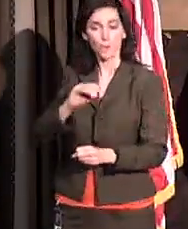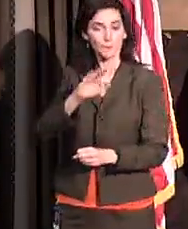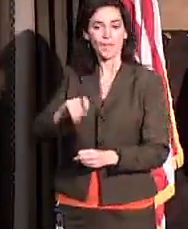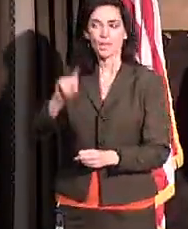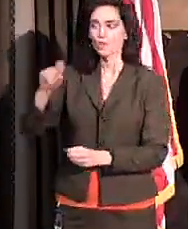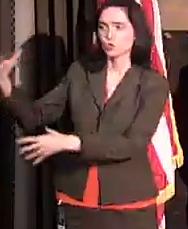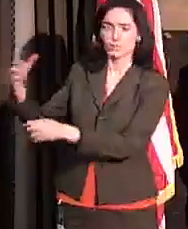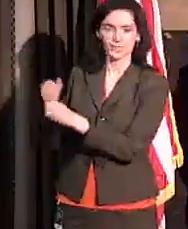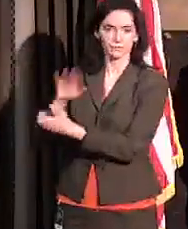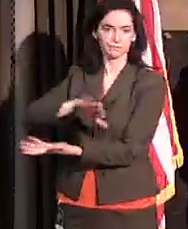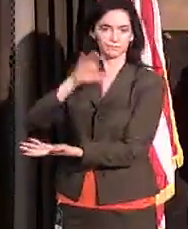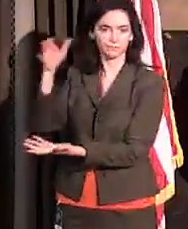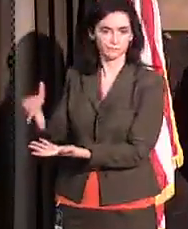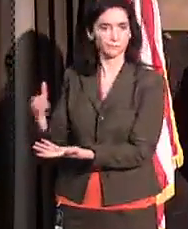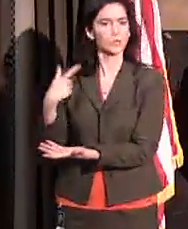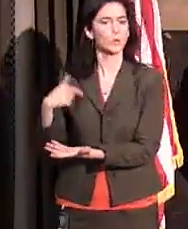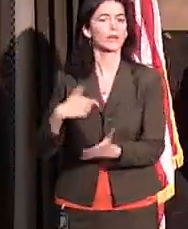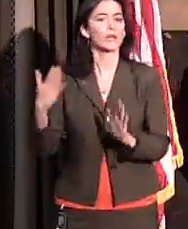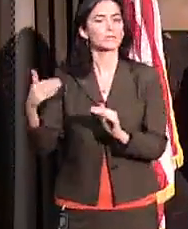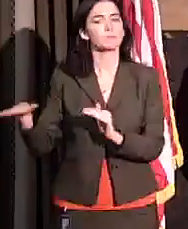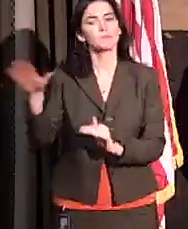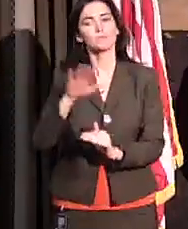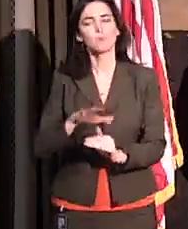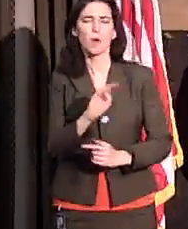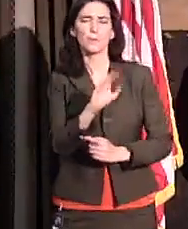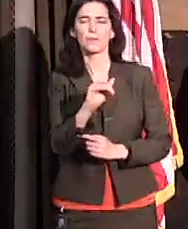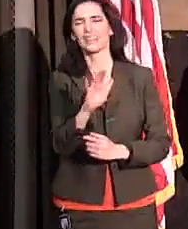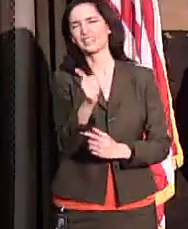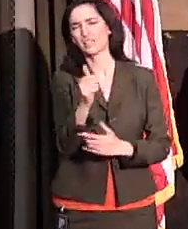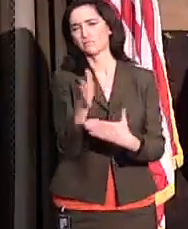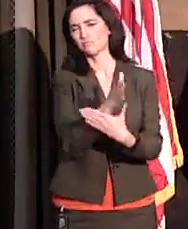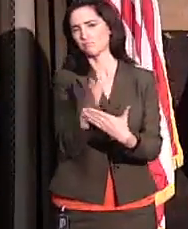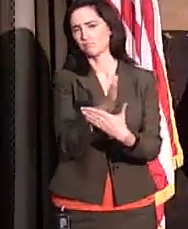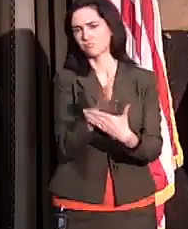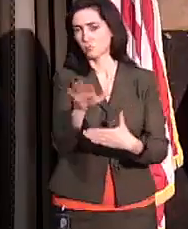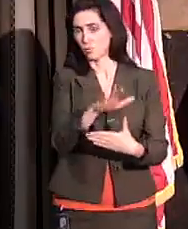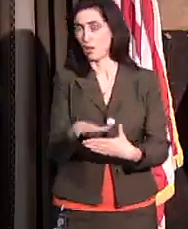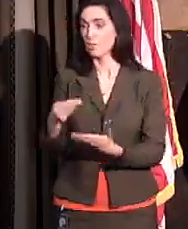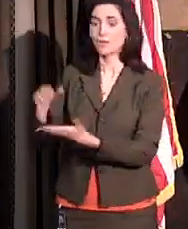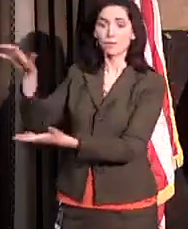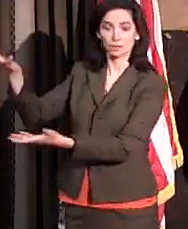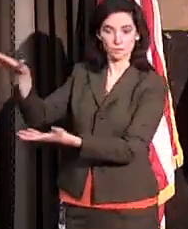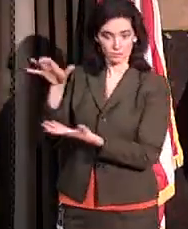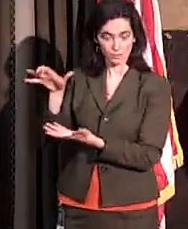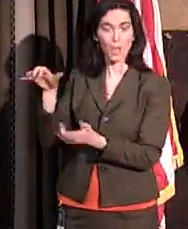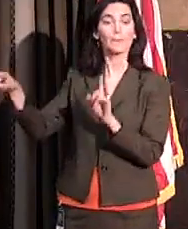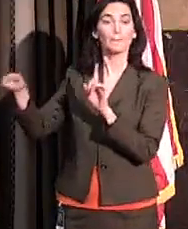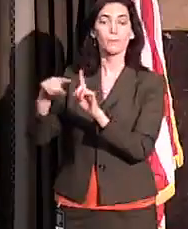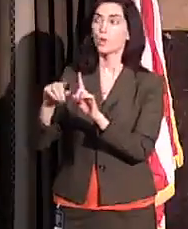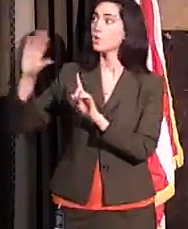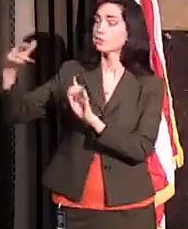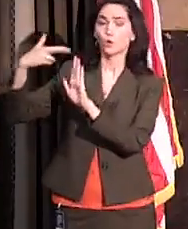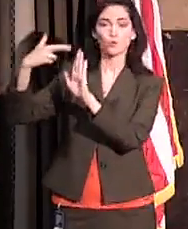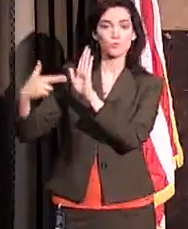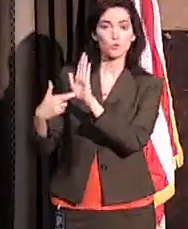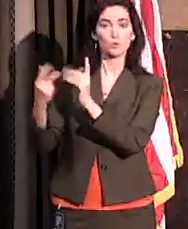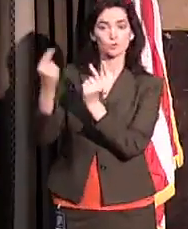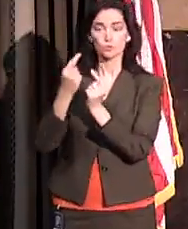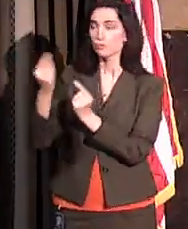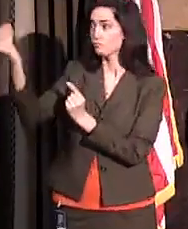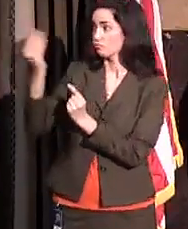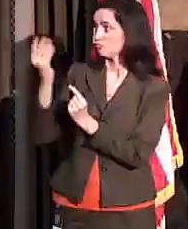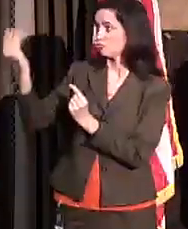it somewhere around the 10th of May, not just the funding, but the final rules that pertain